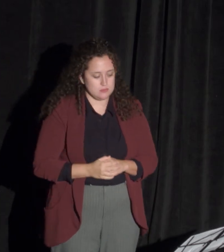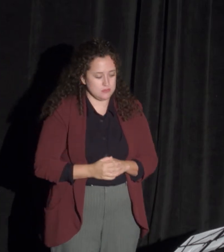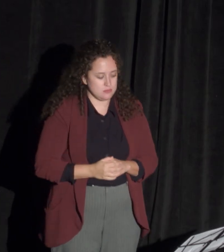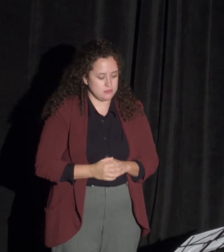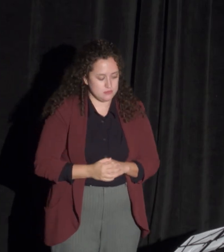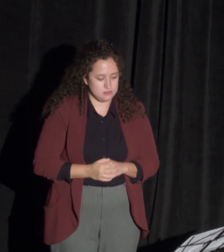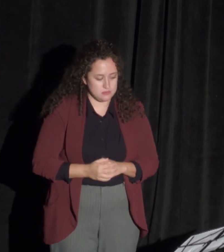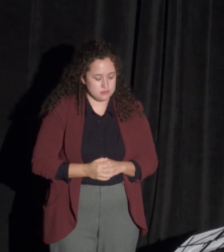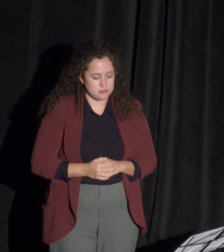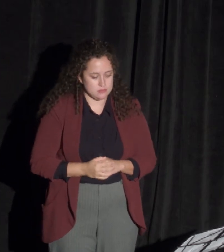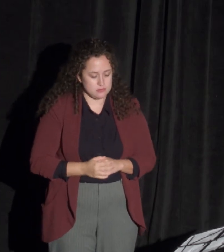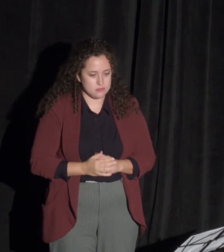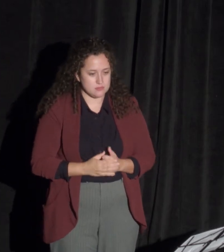All right.